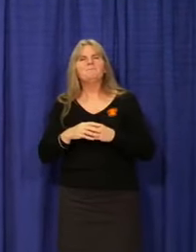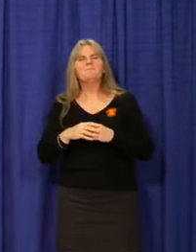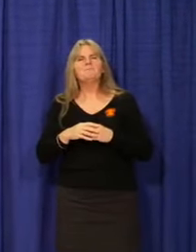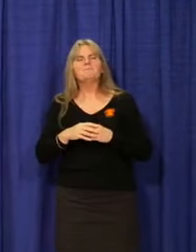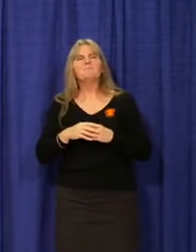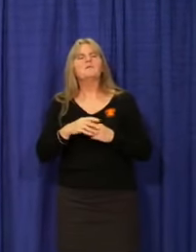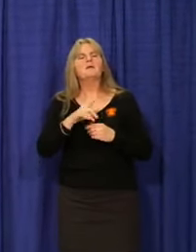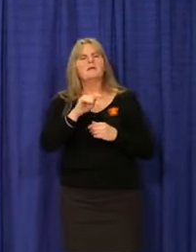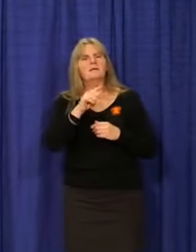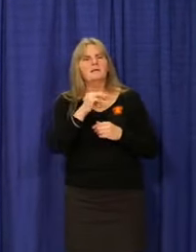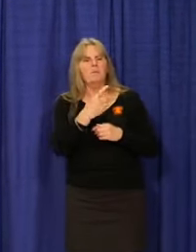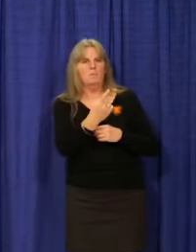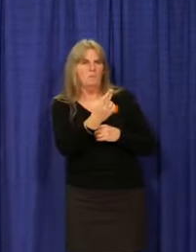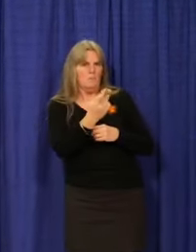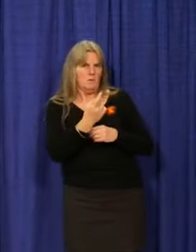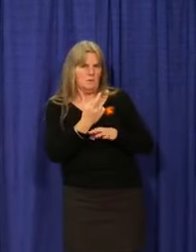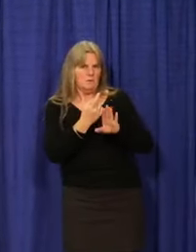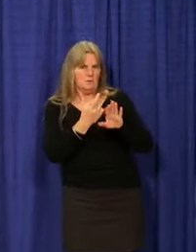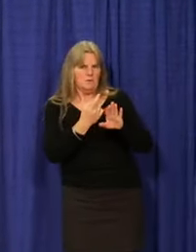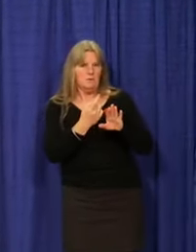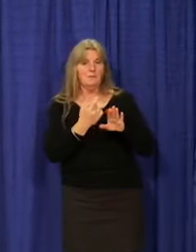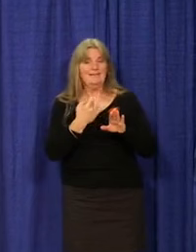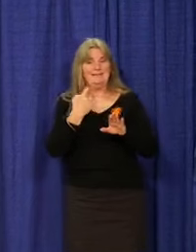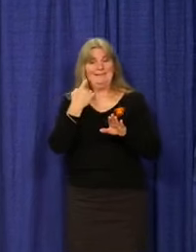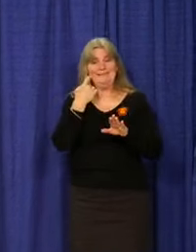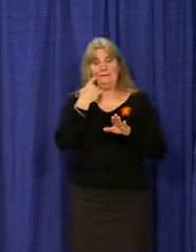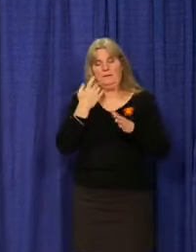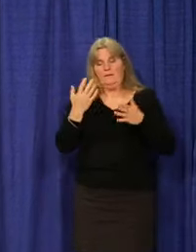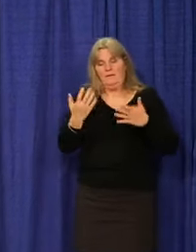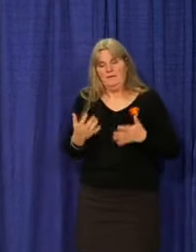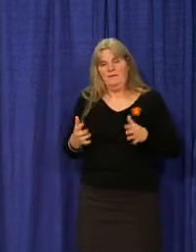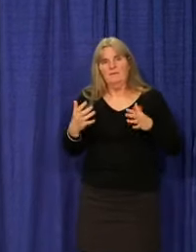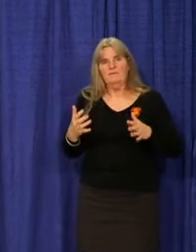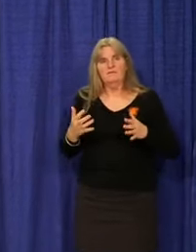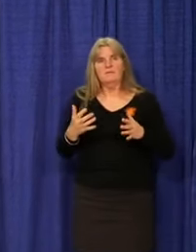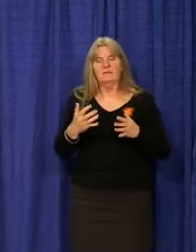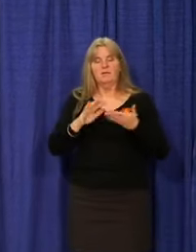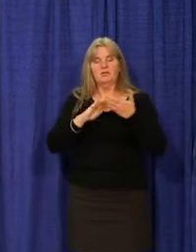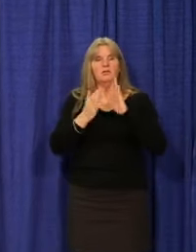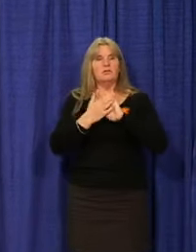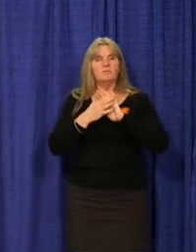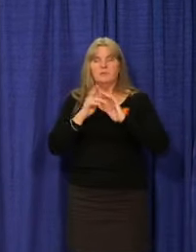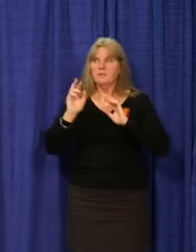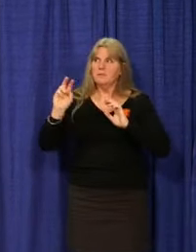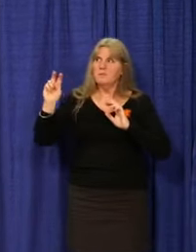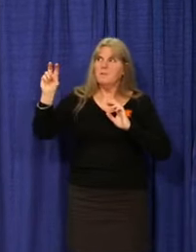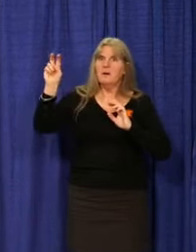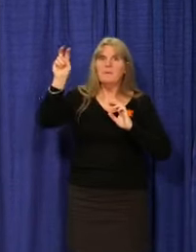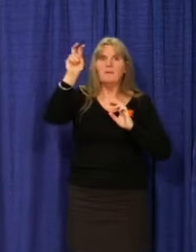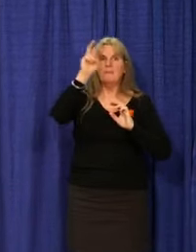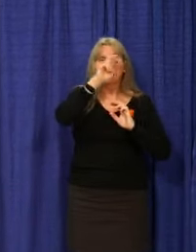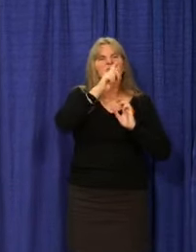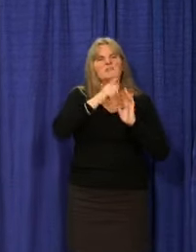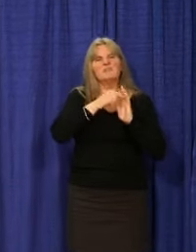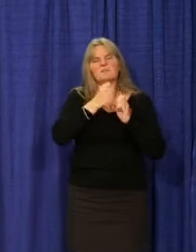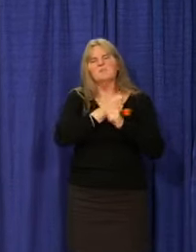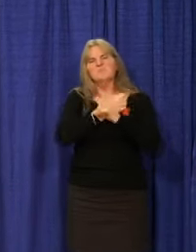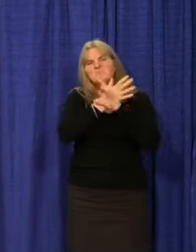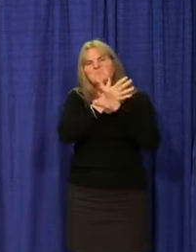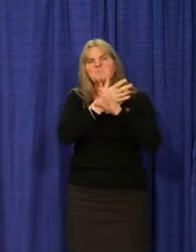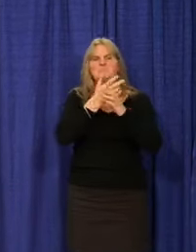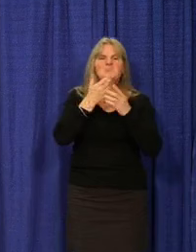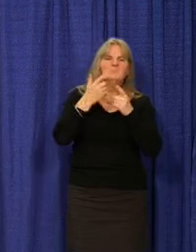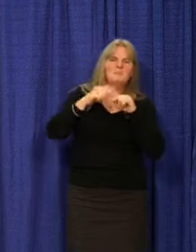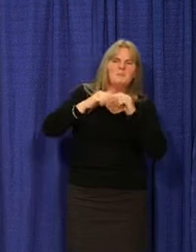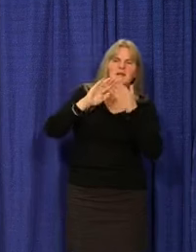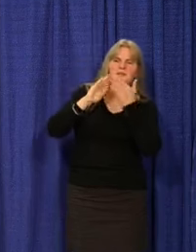on Tim's question, I've just finished doing a round of community tours, or sometimes they're virtual tours, depending on